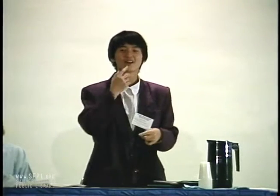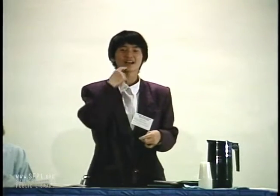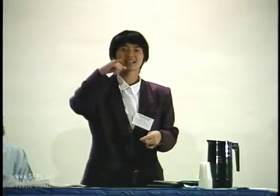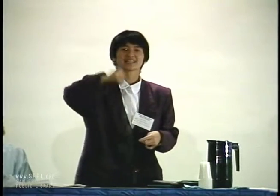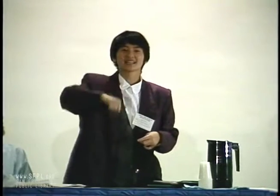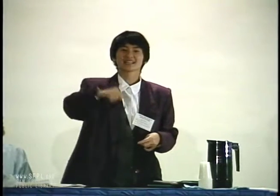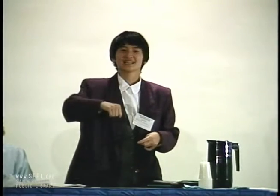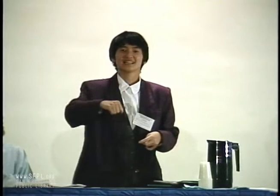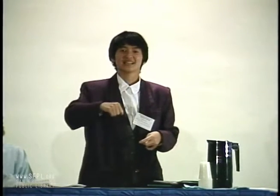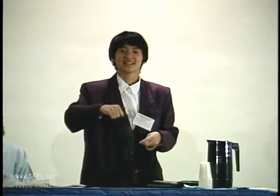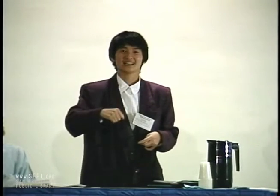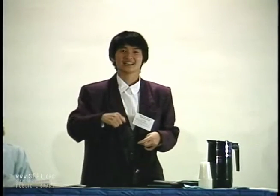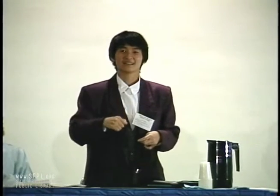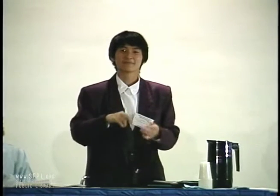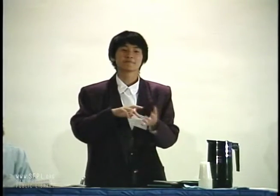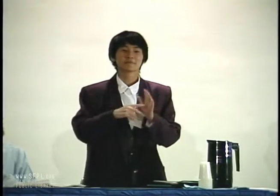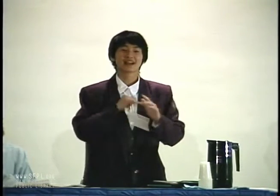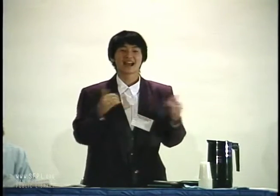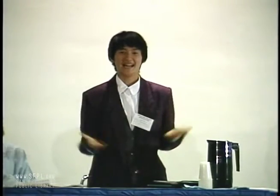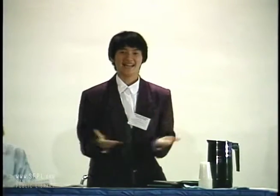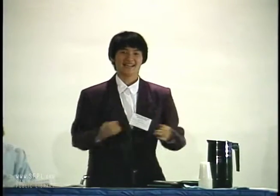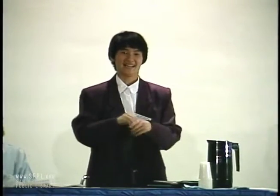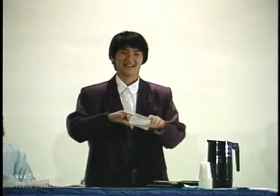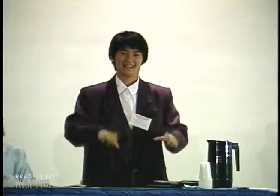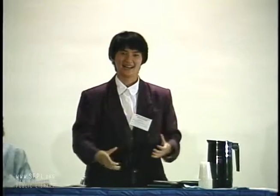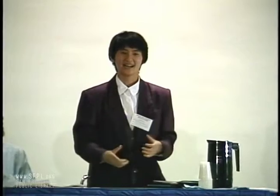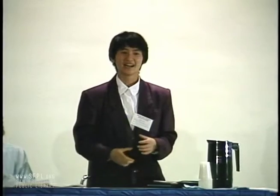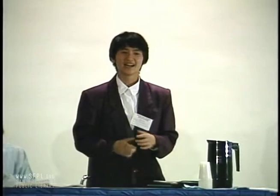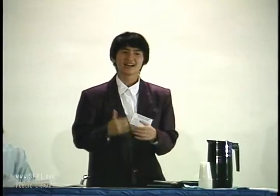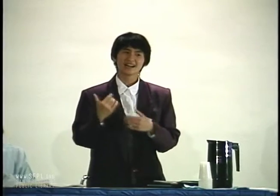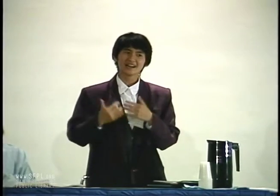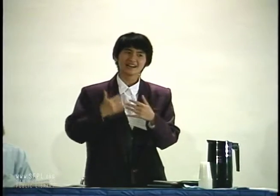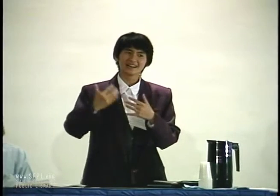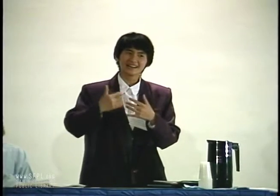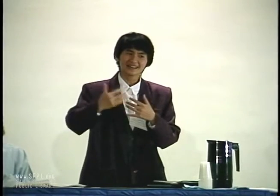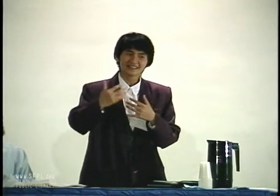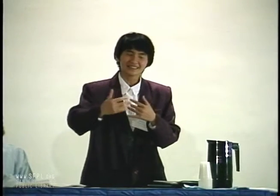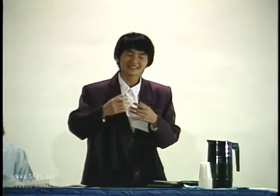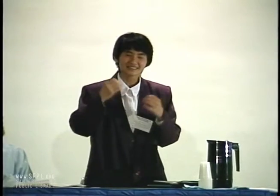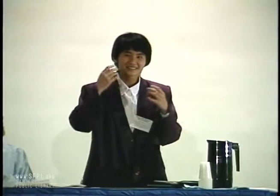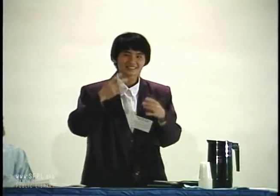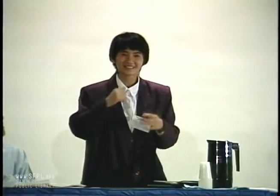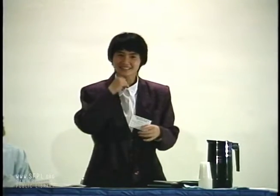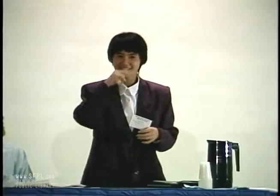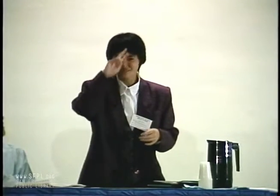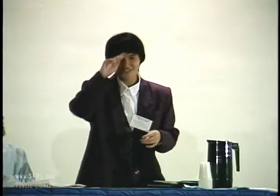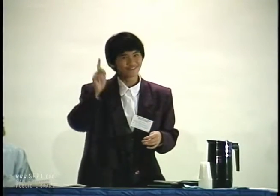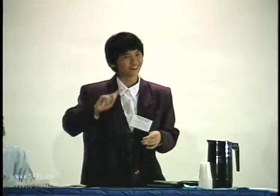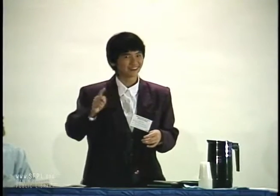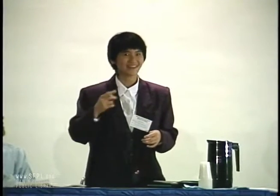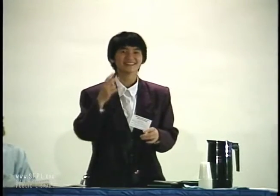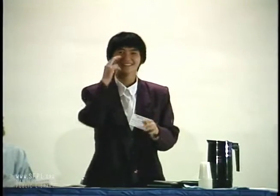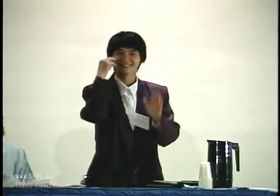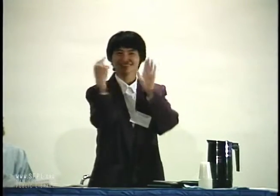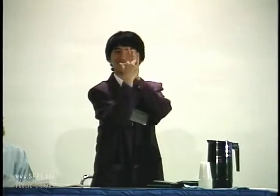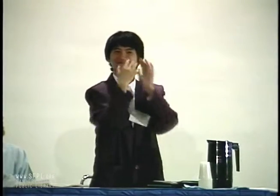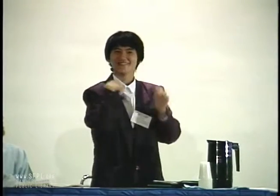to let me know if the teacher called my name so that I could do what I was supposed to do in class. And that continued for quite